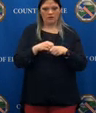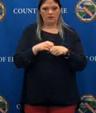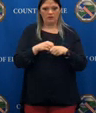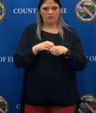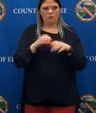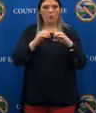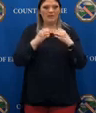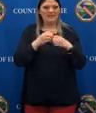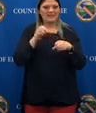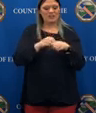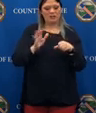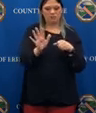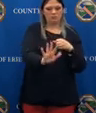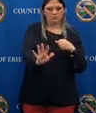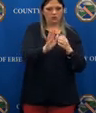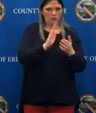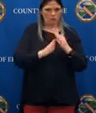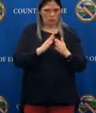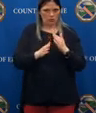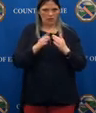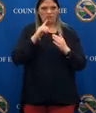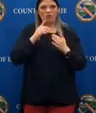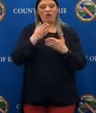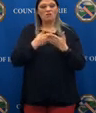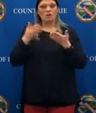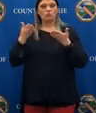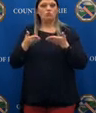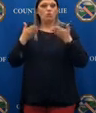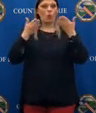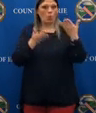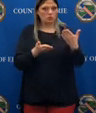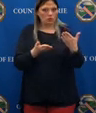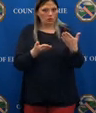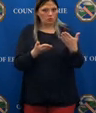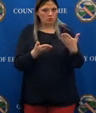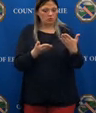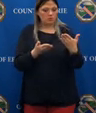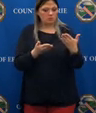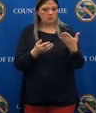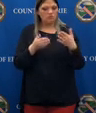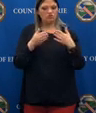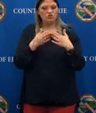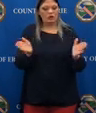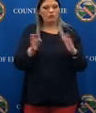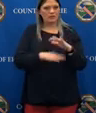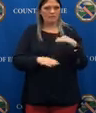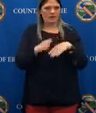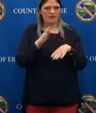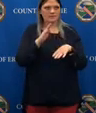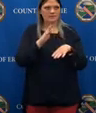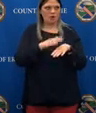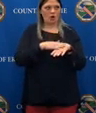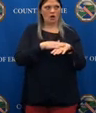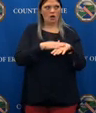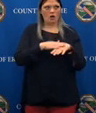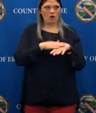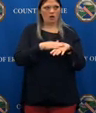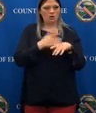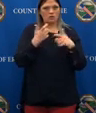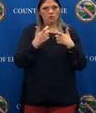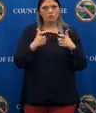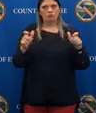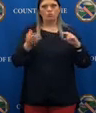community. There are some proposals out there. They are generally based off of a tremendous amount of